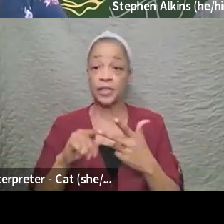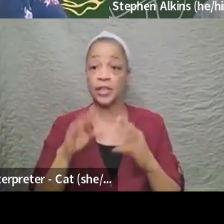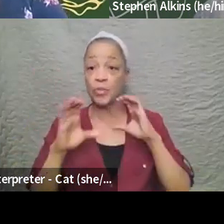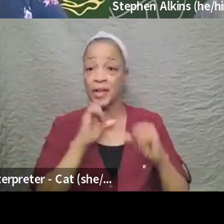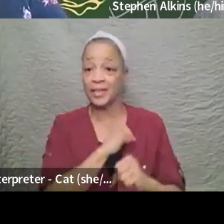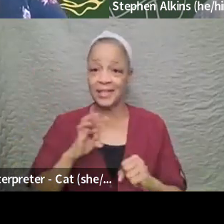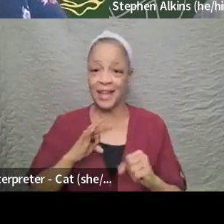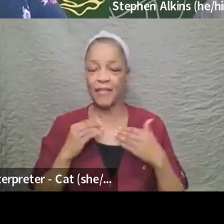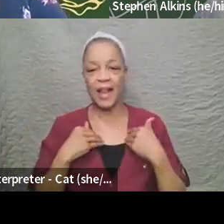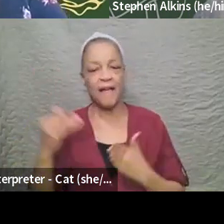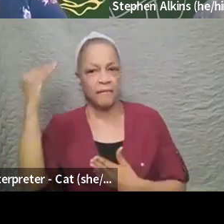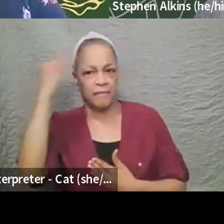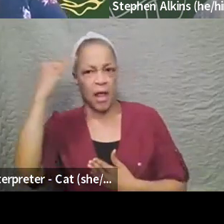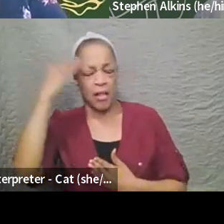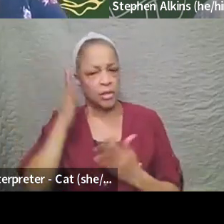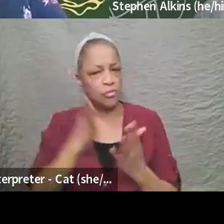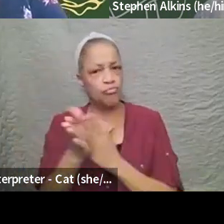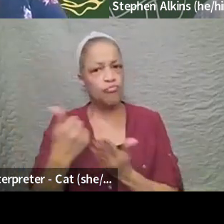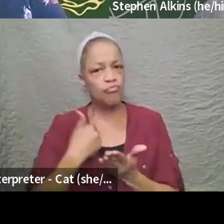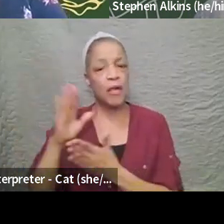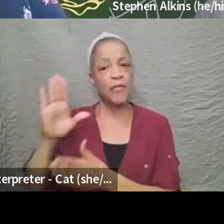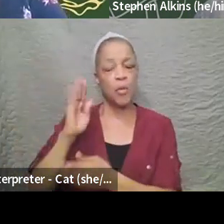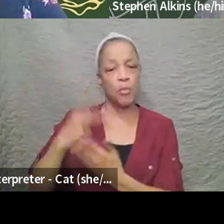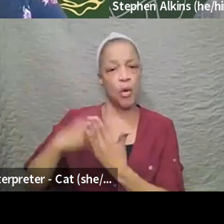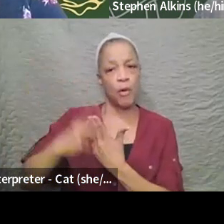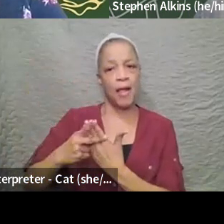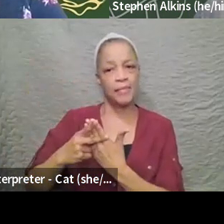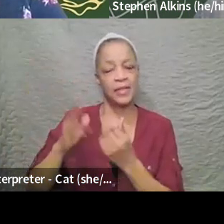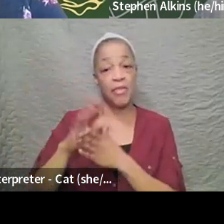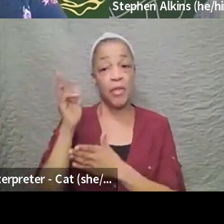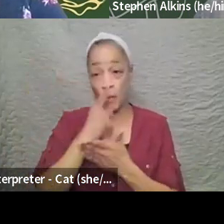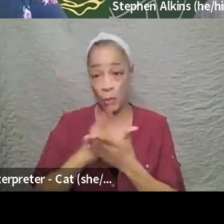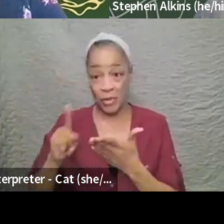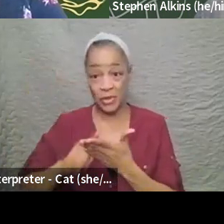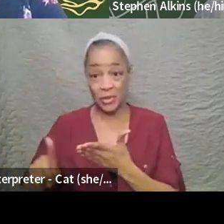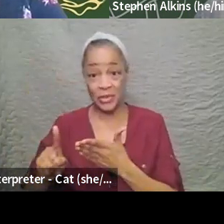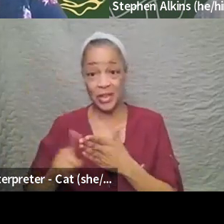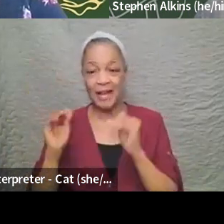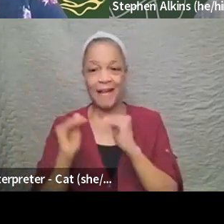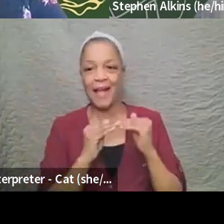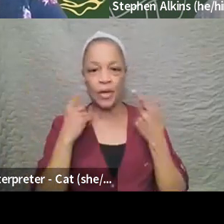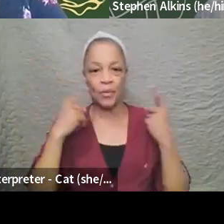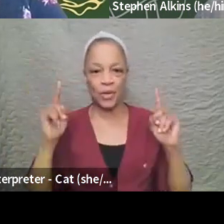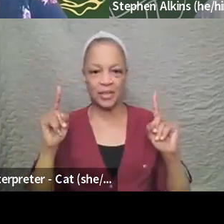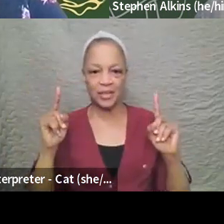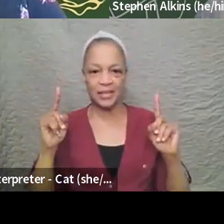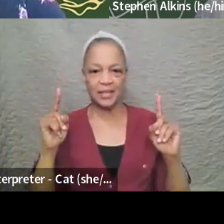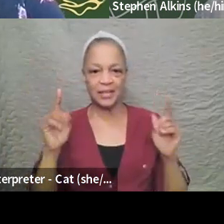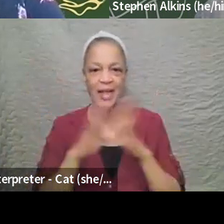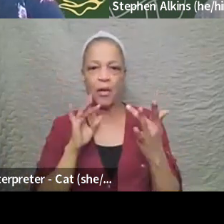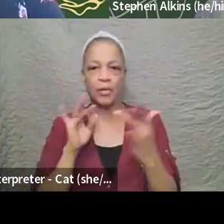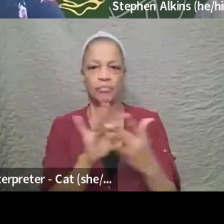have intimate knowledge of their programs and how their research and equity work reaches